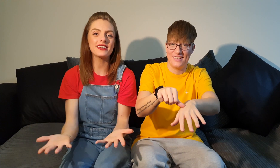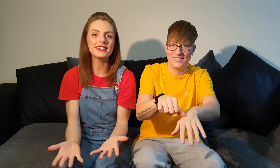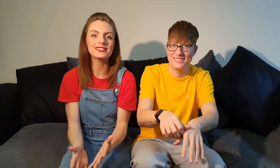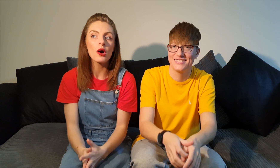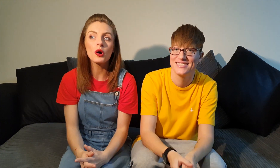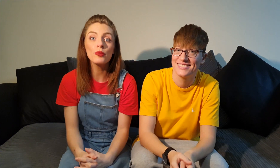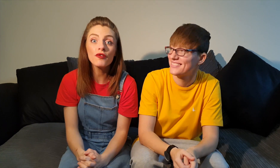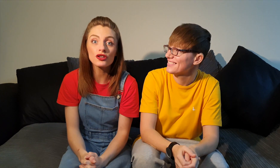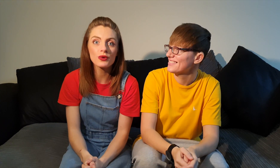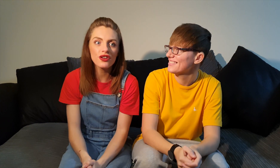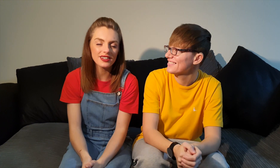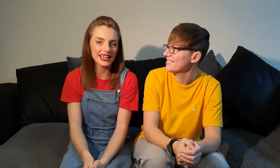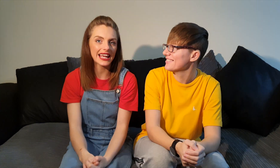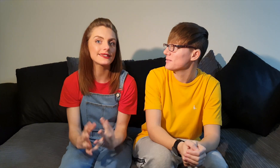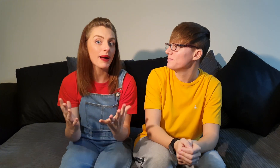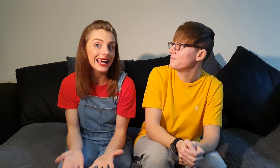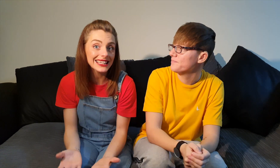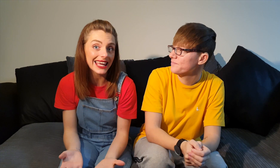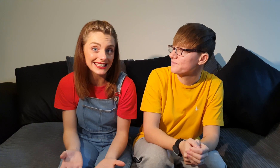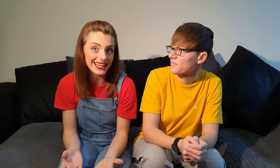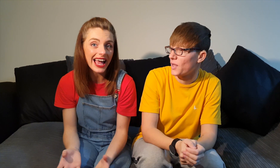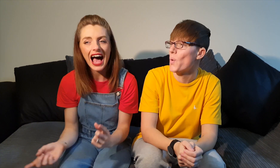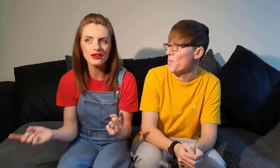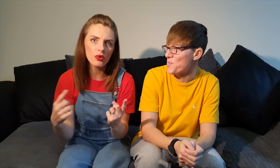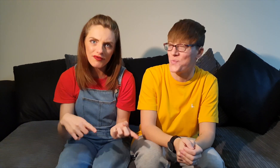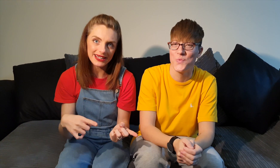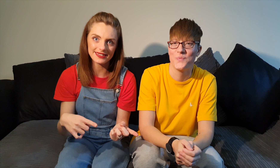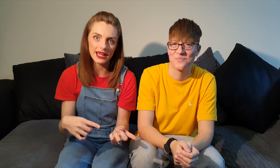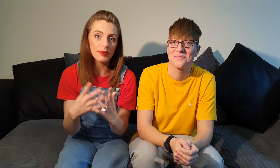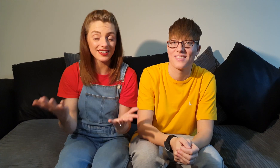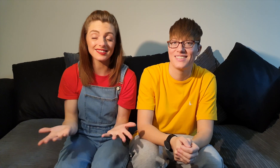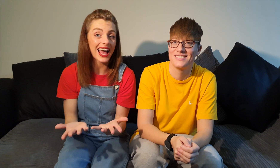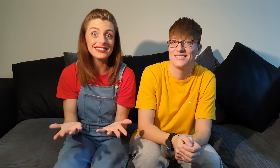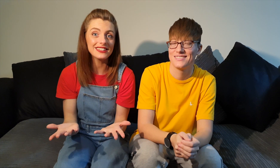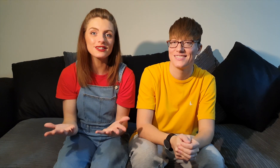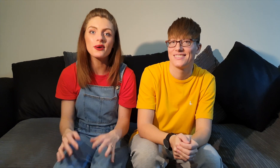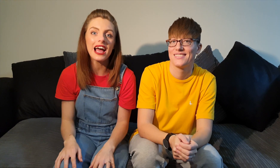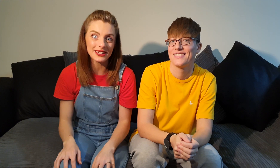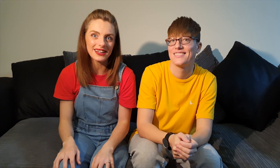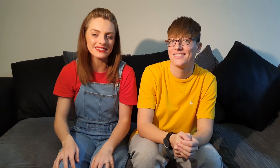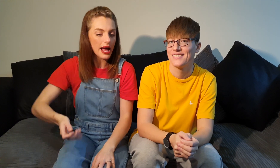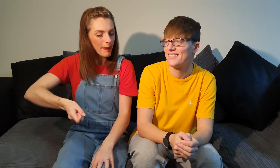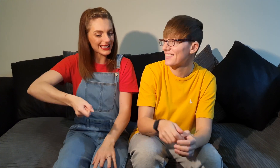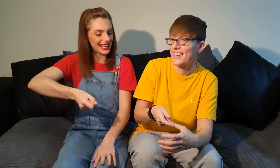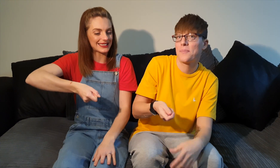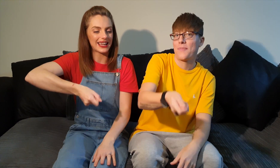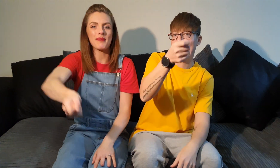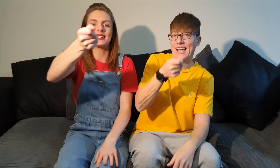good. We'll move on to another day, is Pancake Day. I know we've missed it, but this is handy to know anyways. Pancake Day,